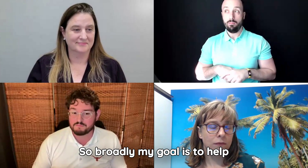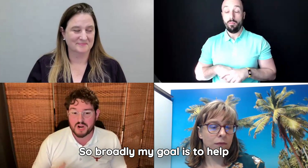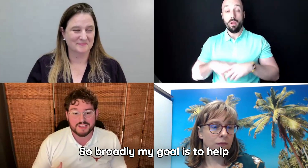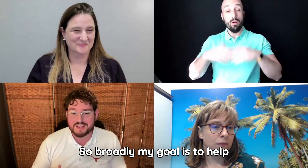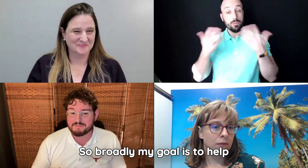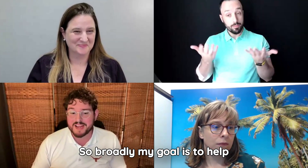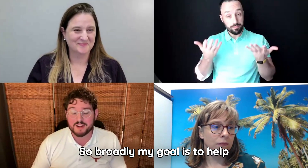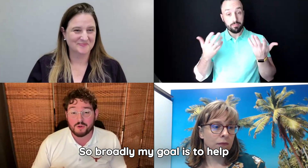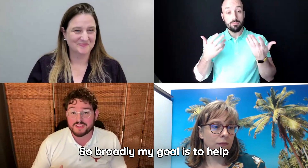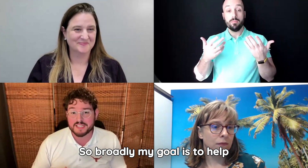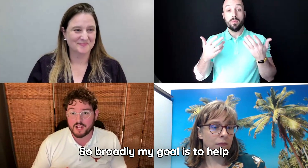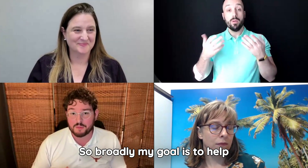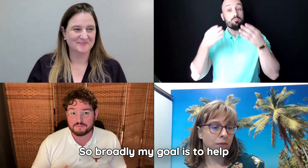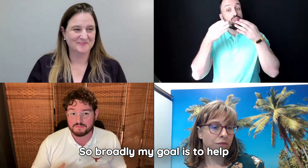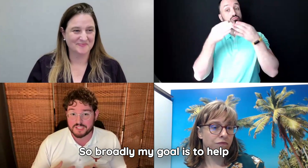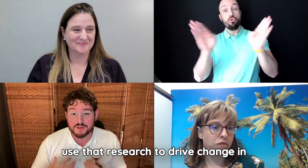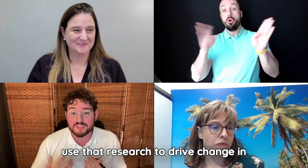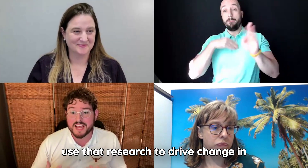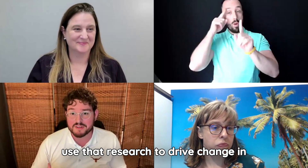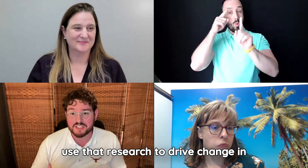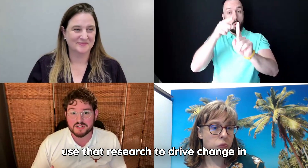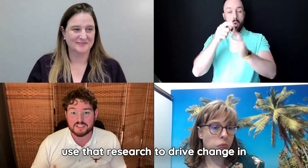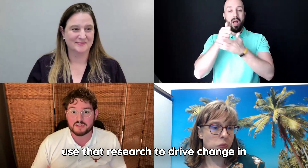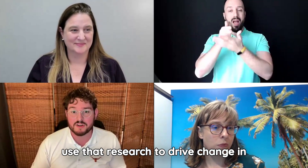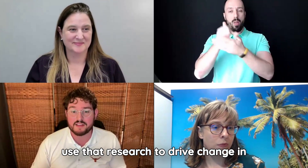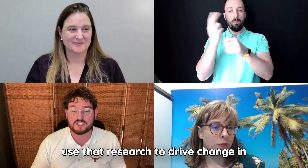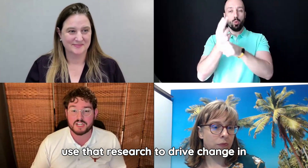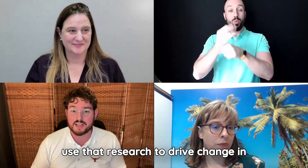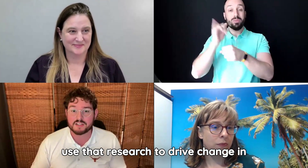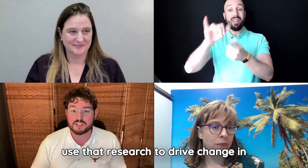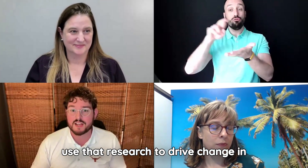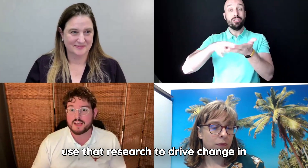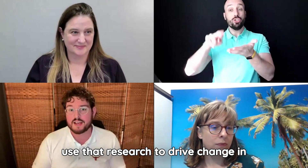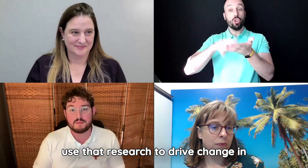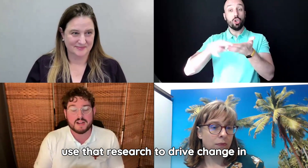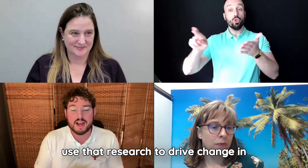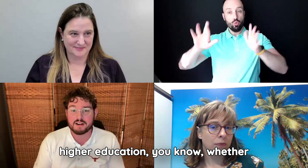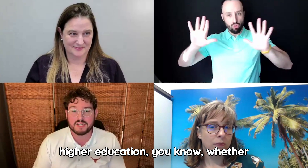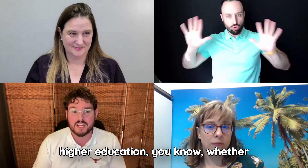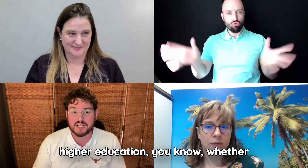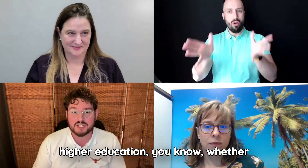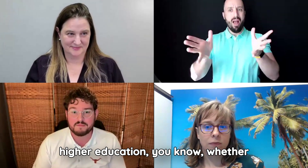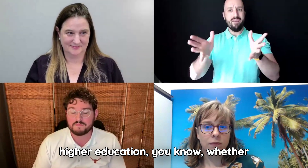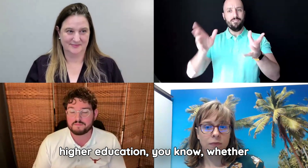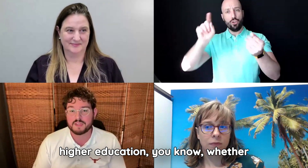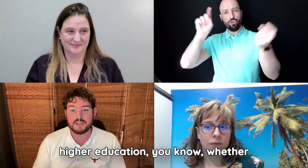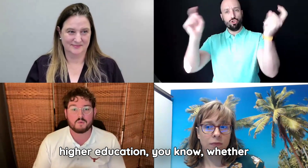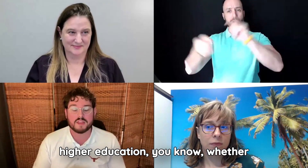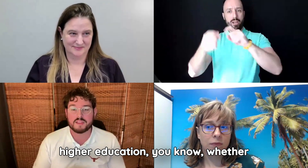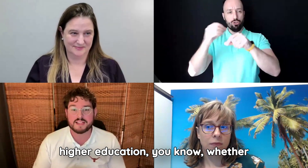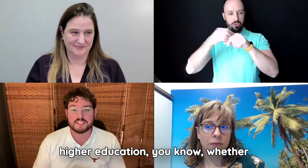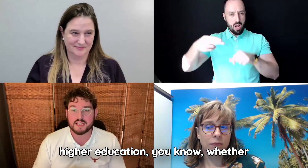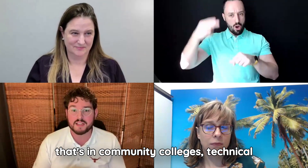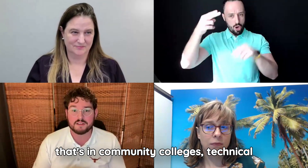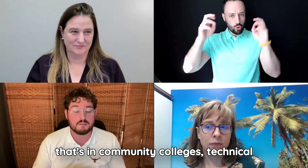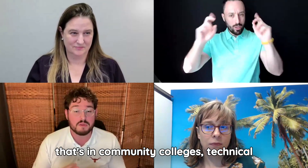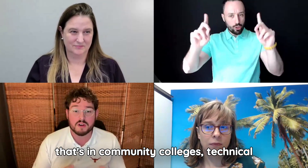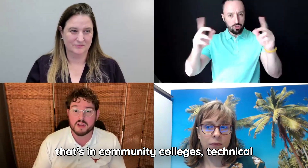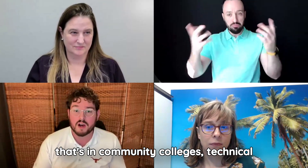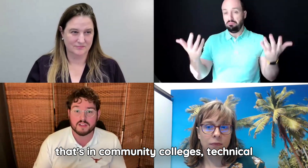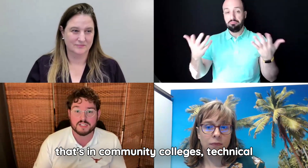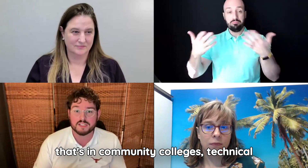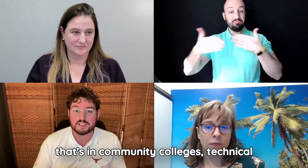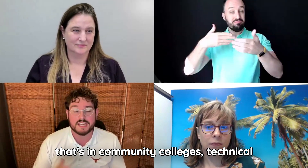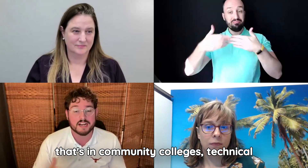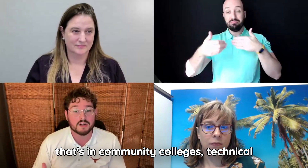So broadly, my goal is to help use that research to drive change in higher education, whether that's in